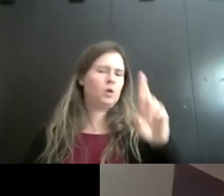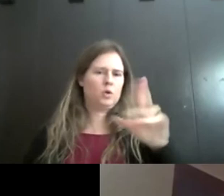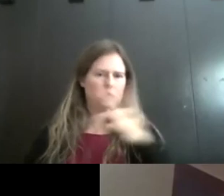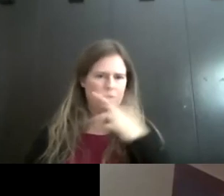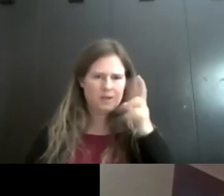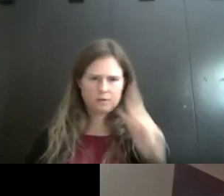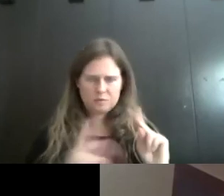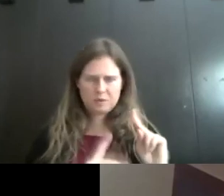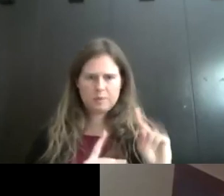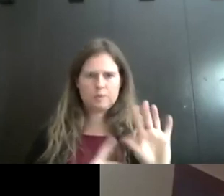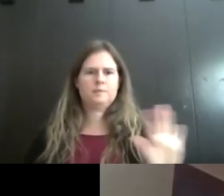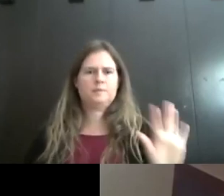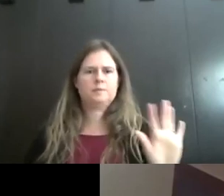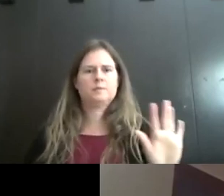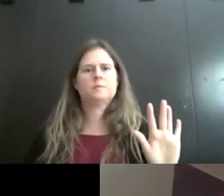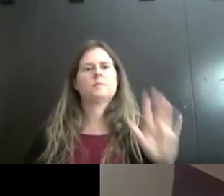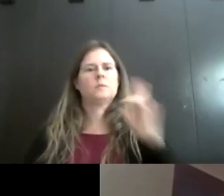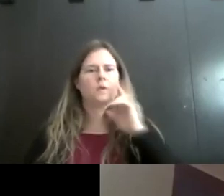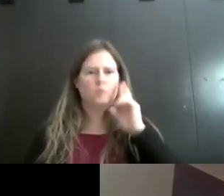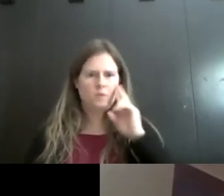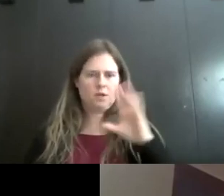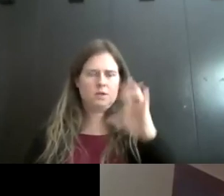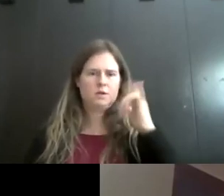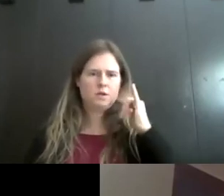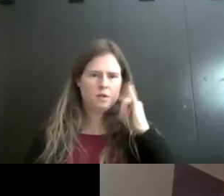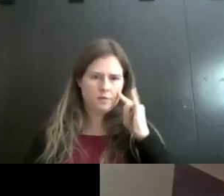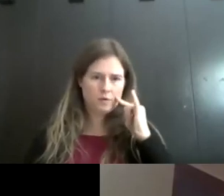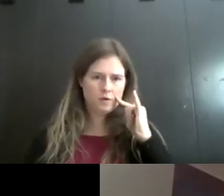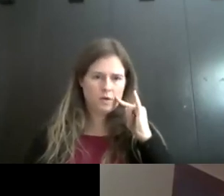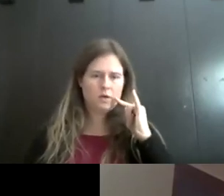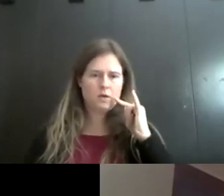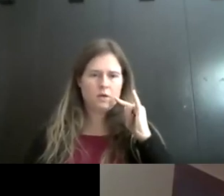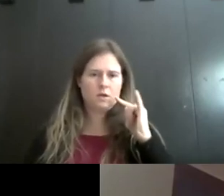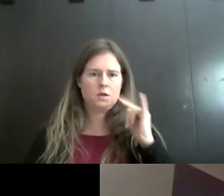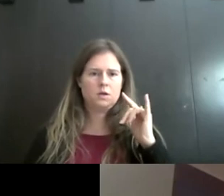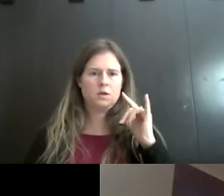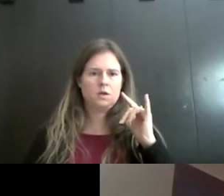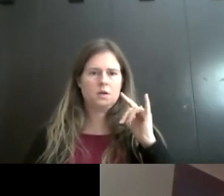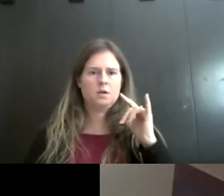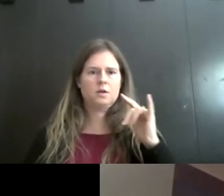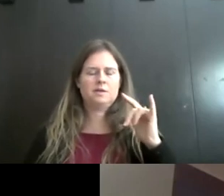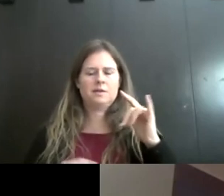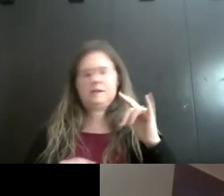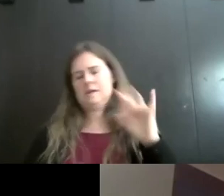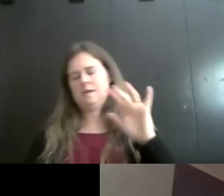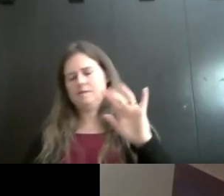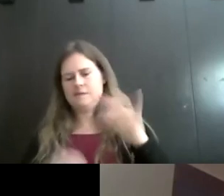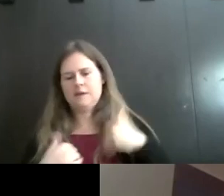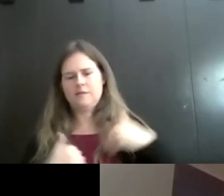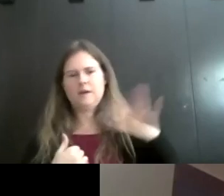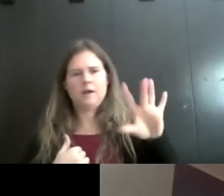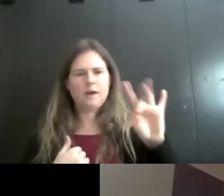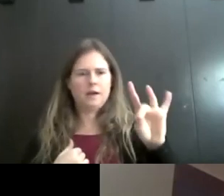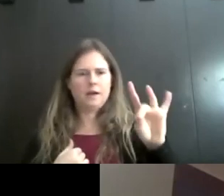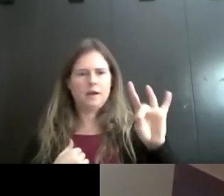now, realized that California, when they realized there was these eight families that had, and I don't think it was